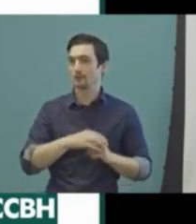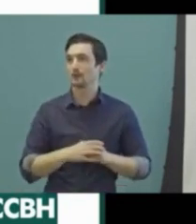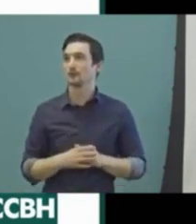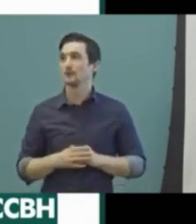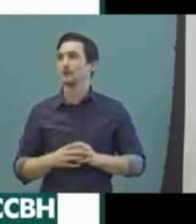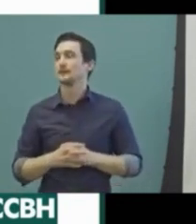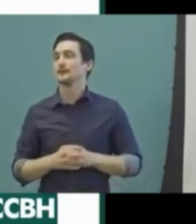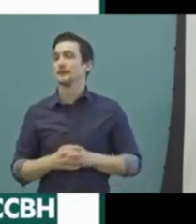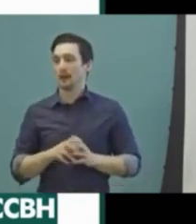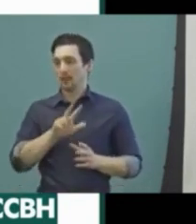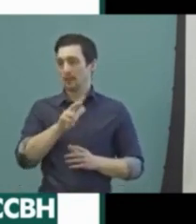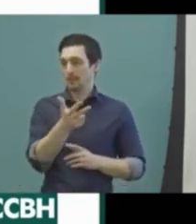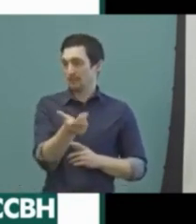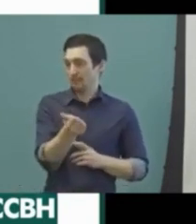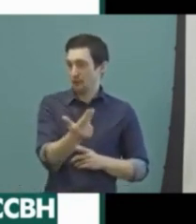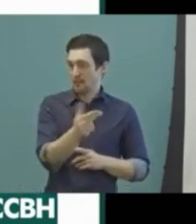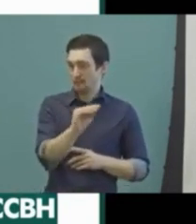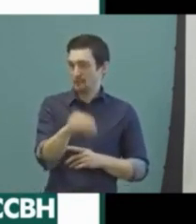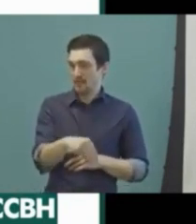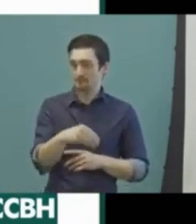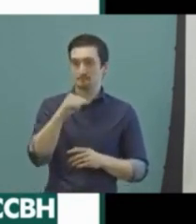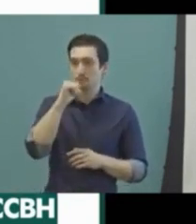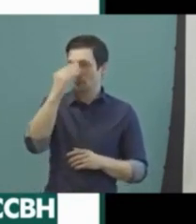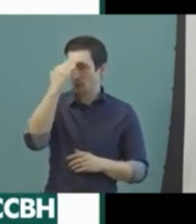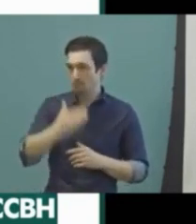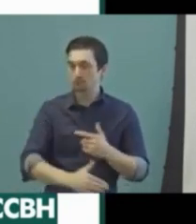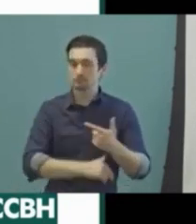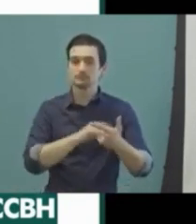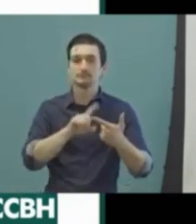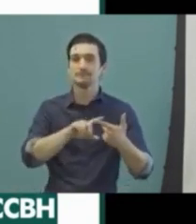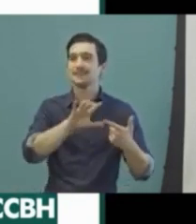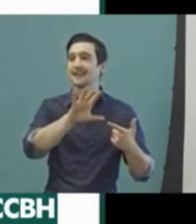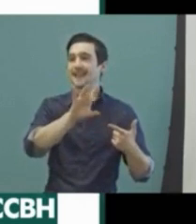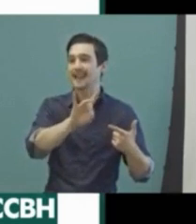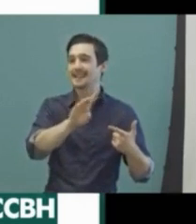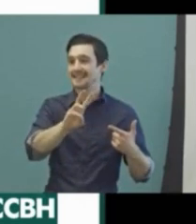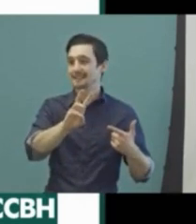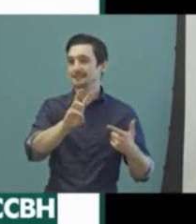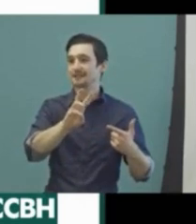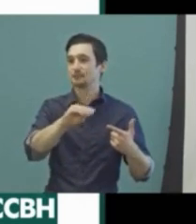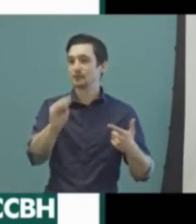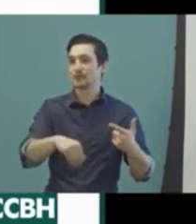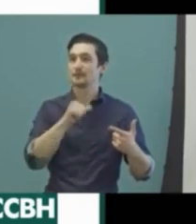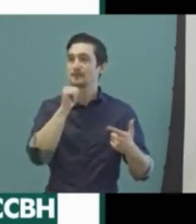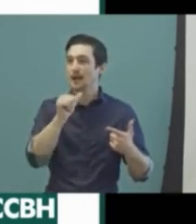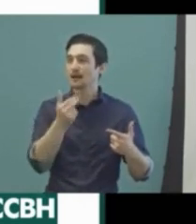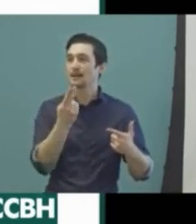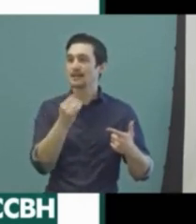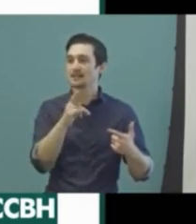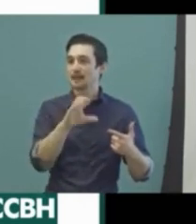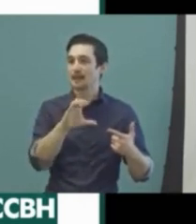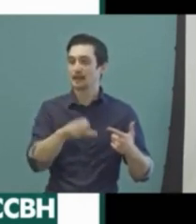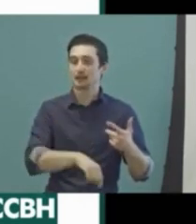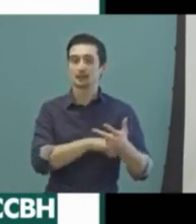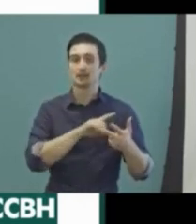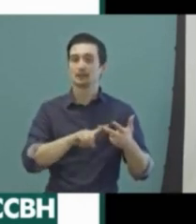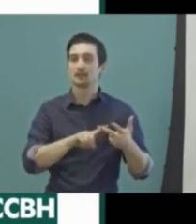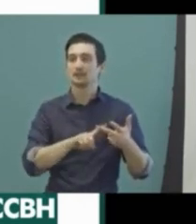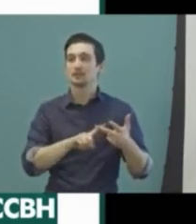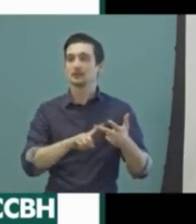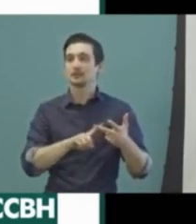admission, 13% are unknown, 86% non-Hispanic, and then